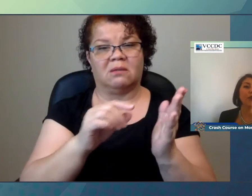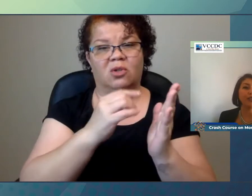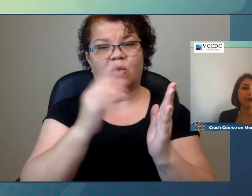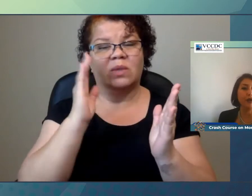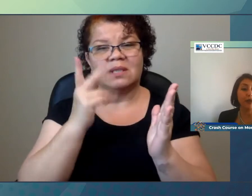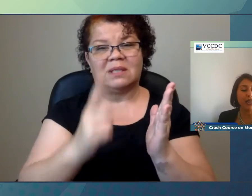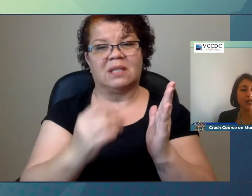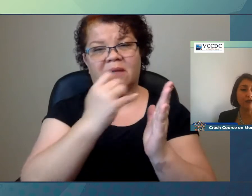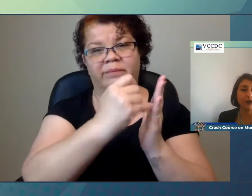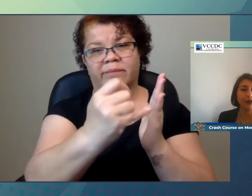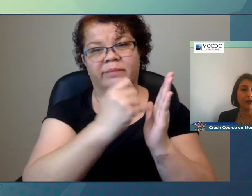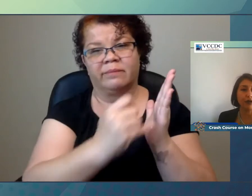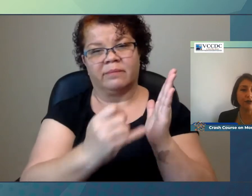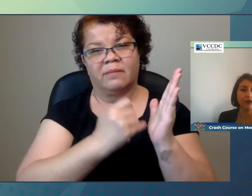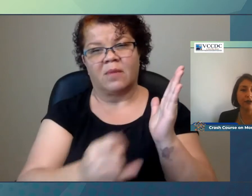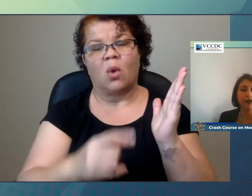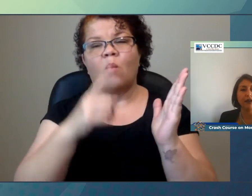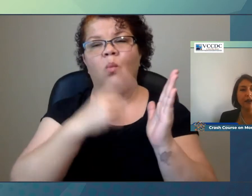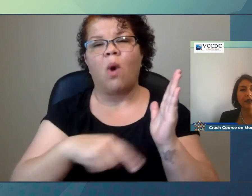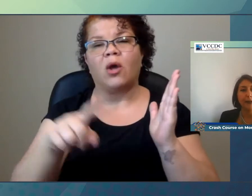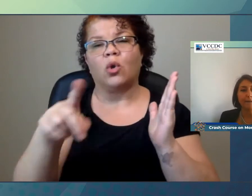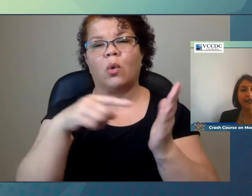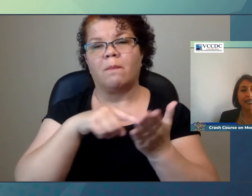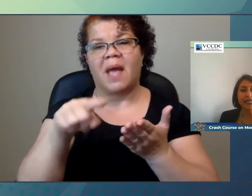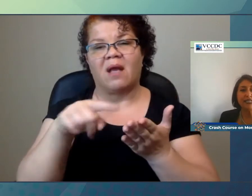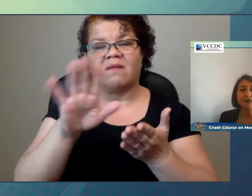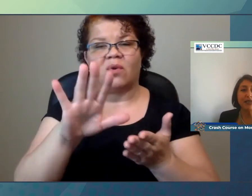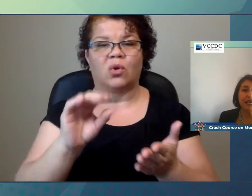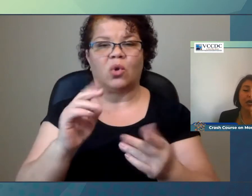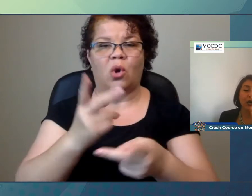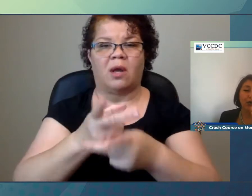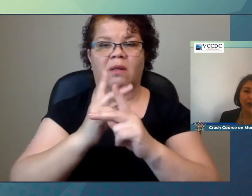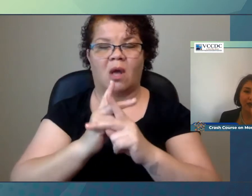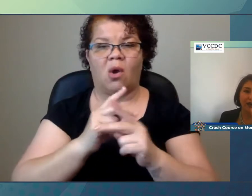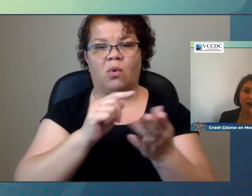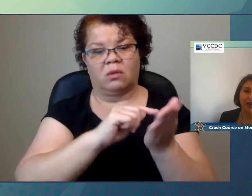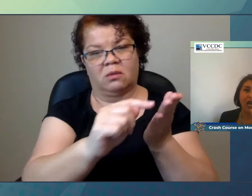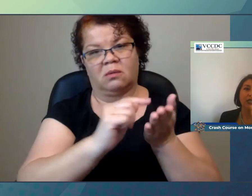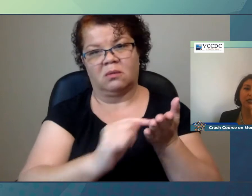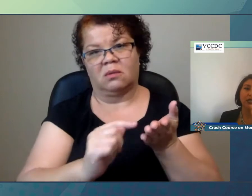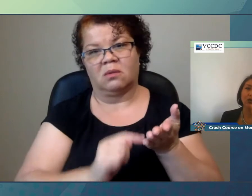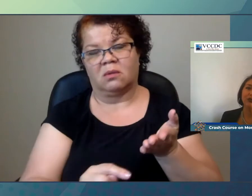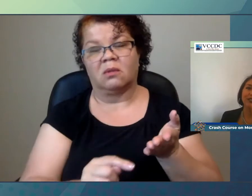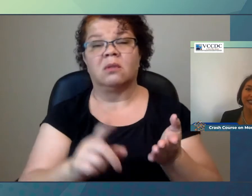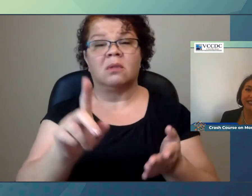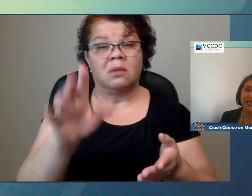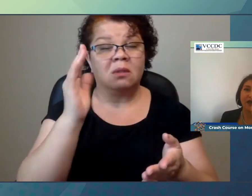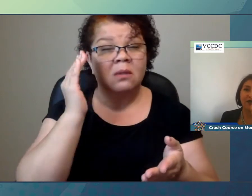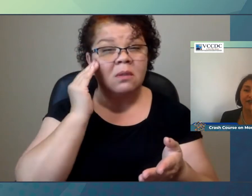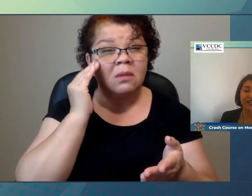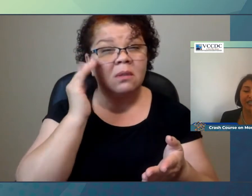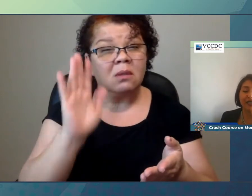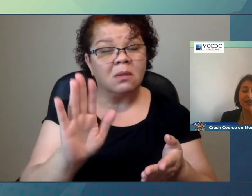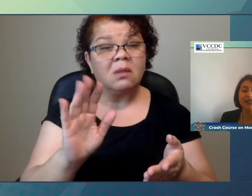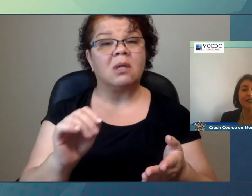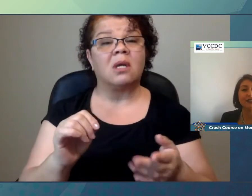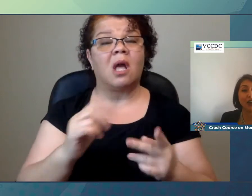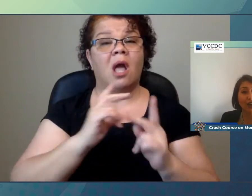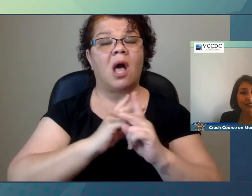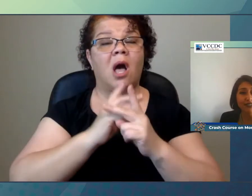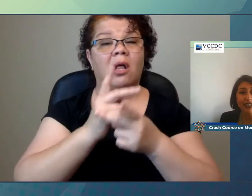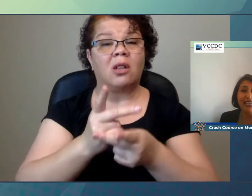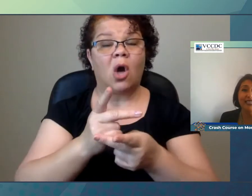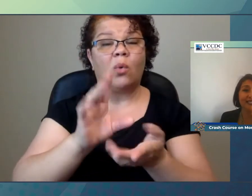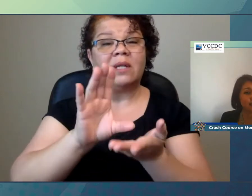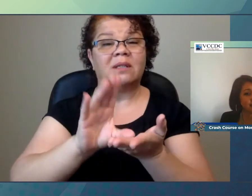of what you are paying for your loan. Please be aware A loan discount fee is